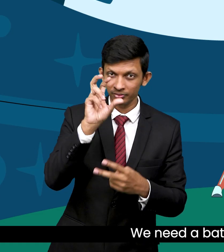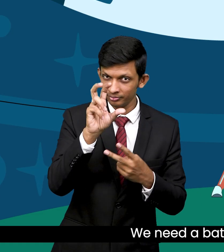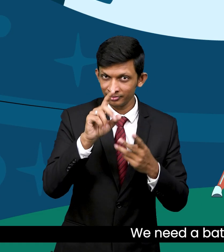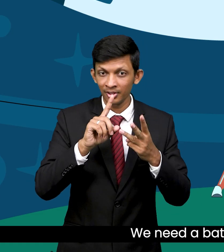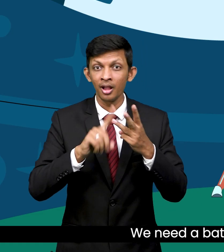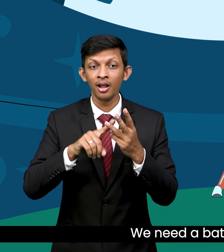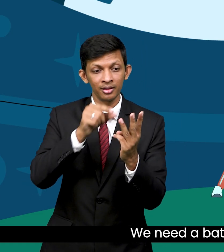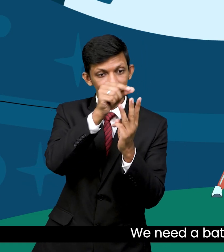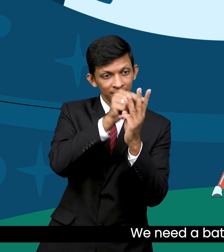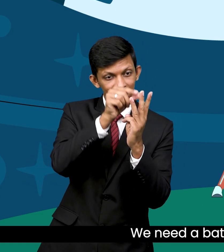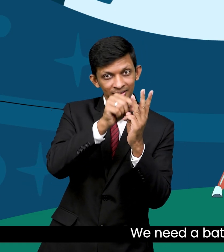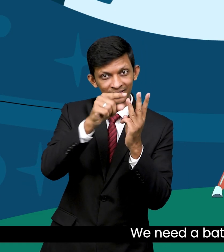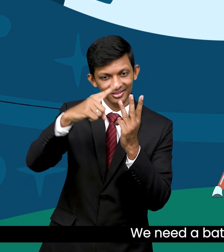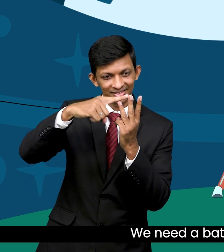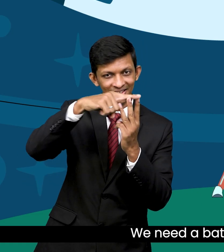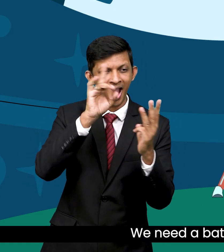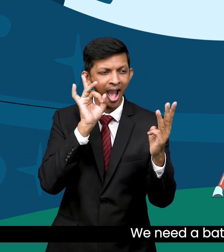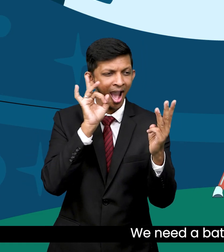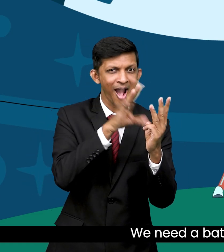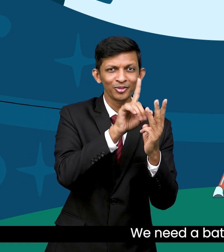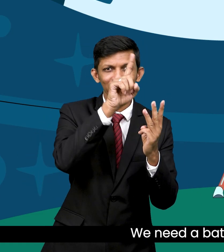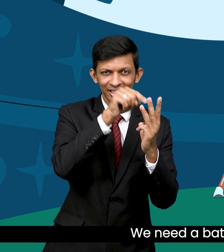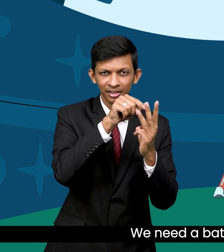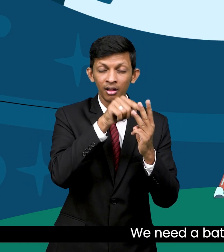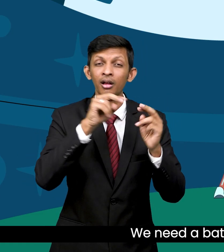ball, and stumps.